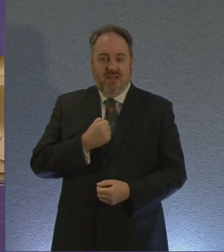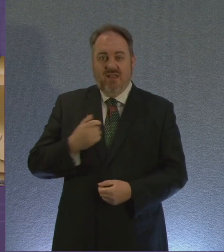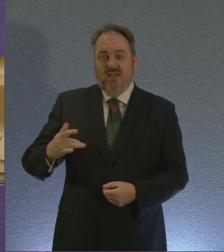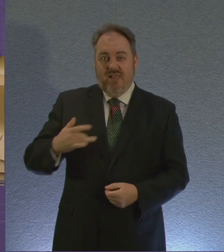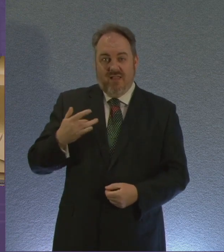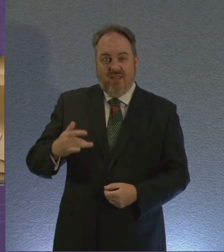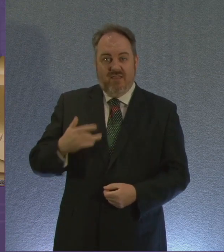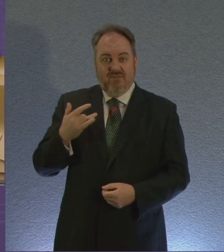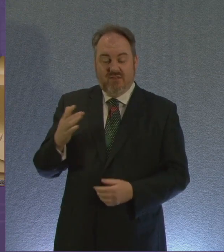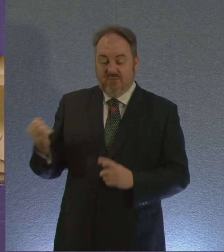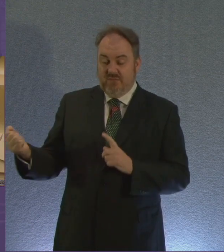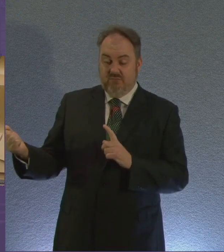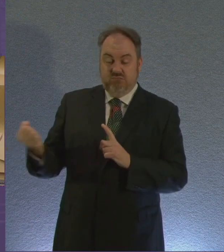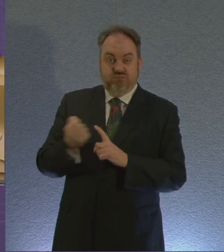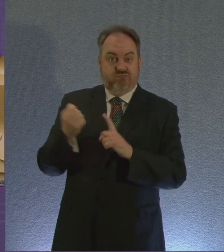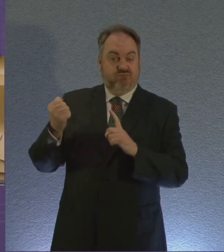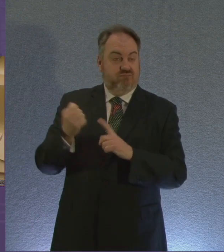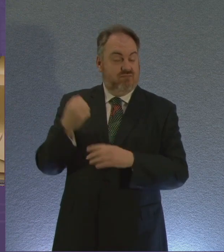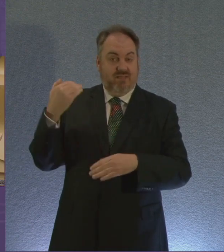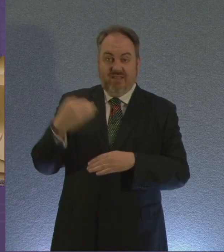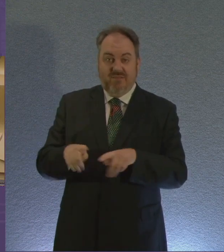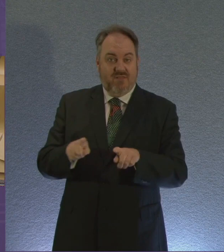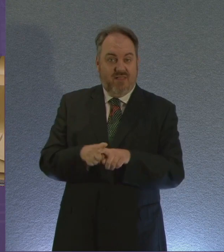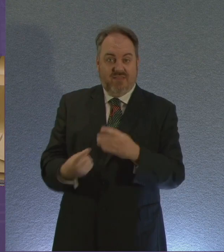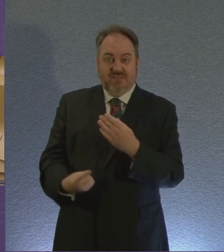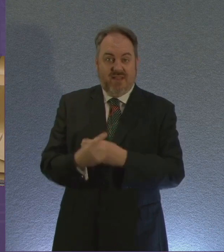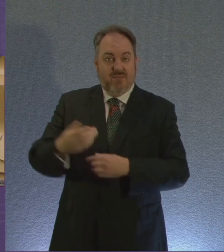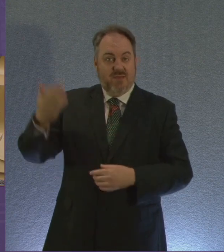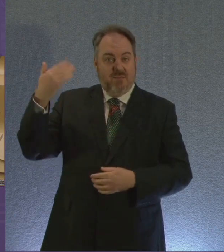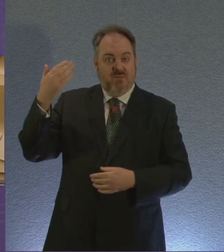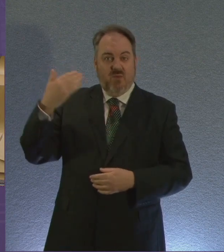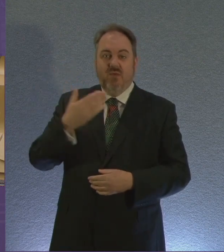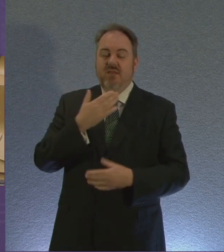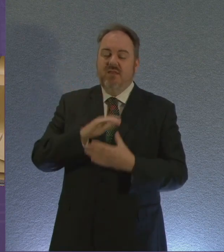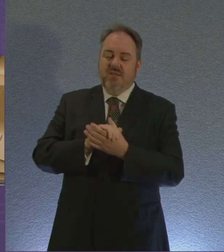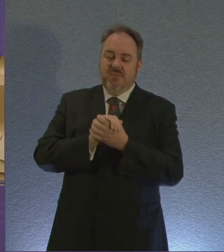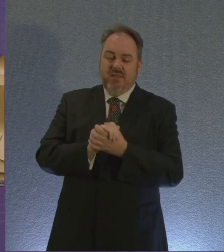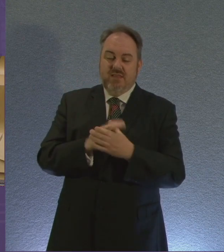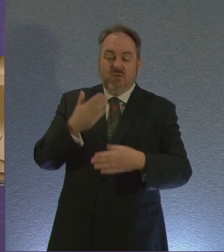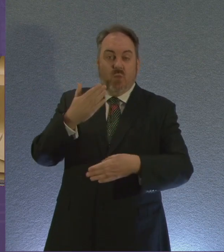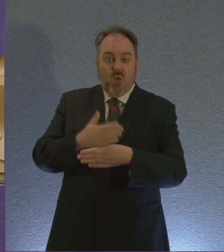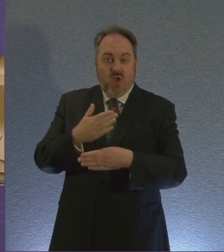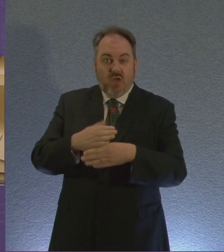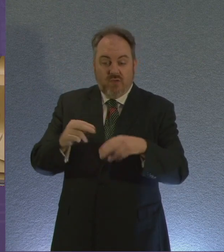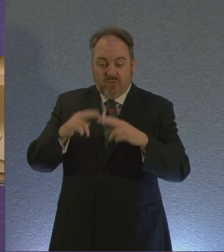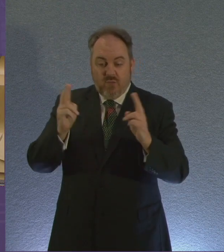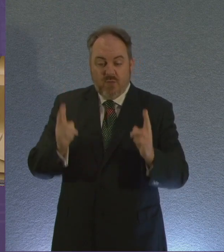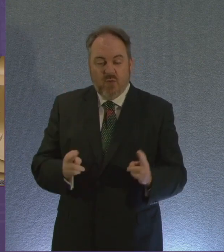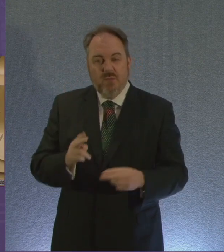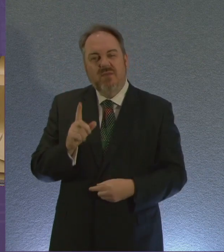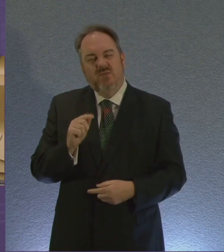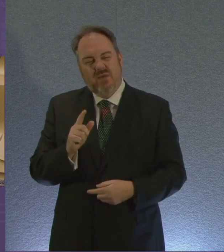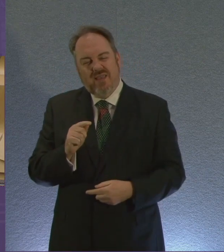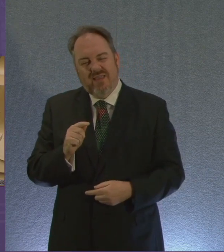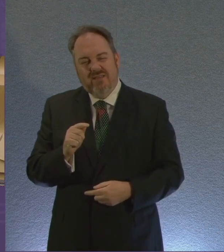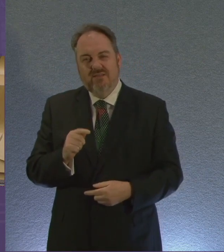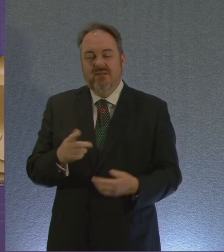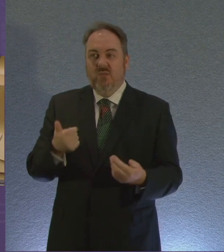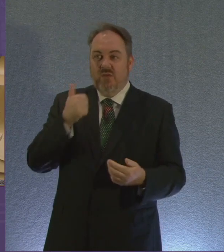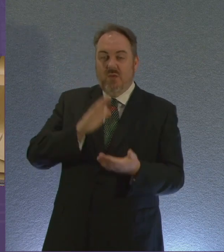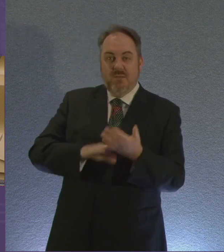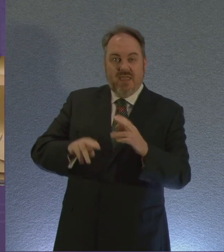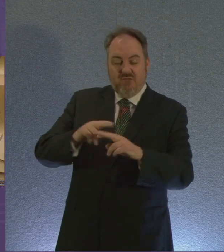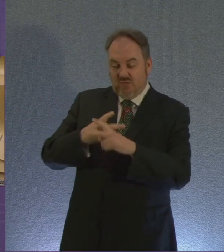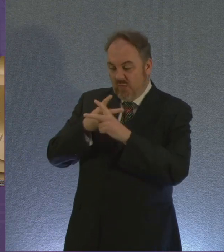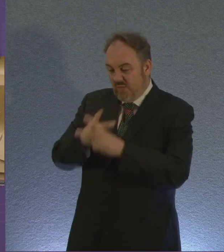impacted like never before. We need to work at home if we can, and many parents are doing this alongside caring for children now at